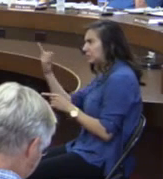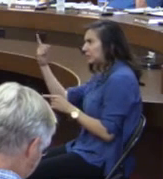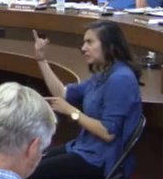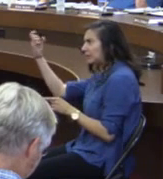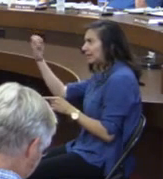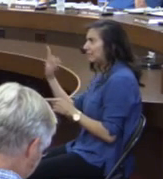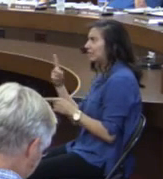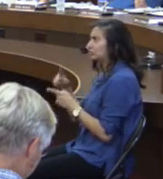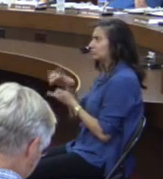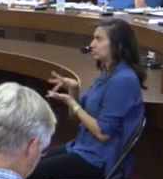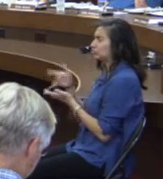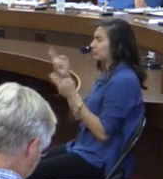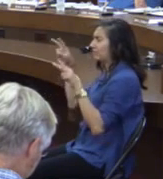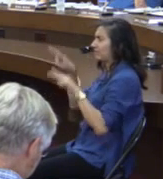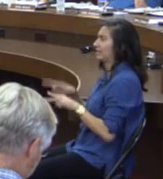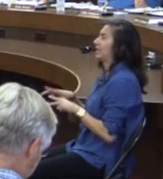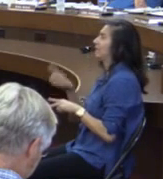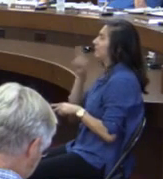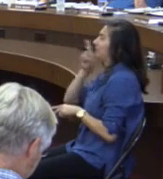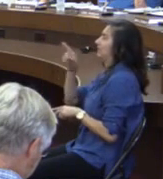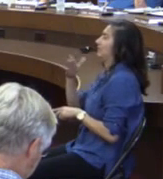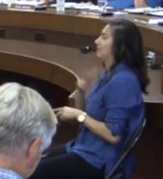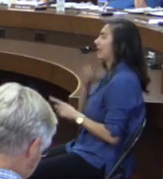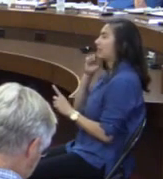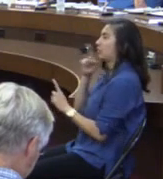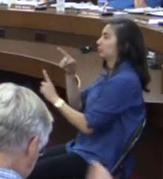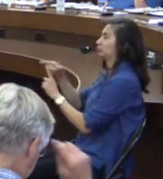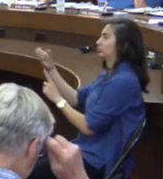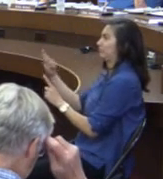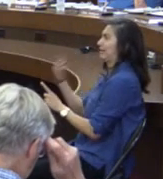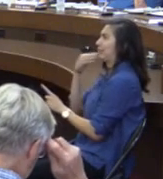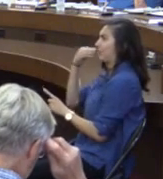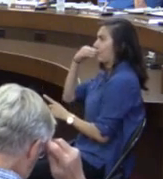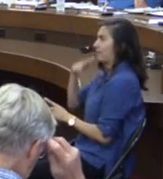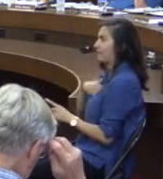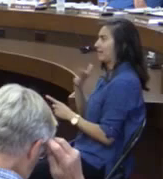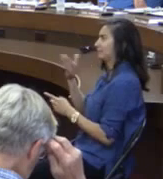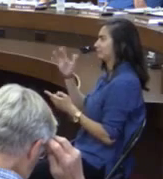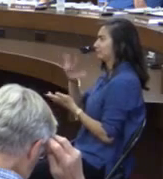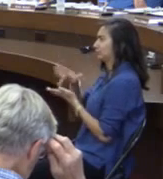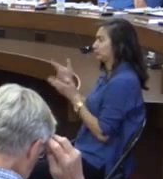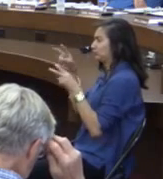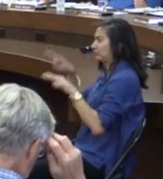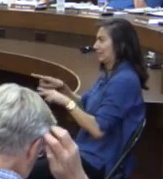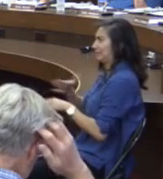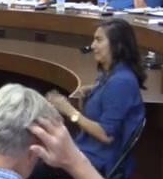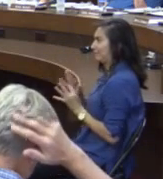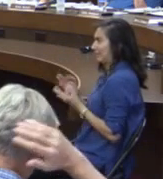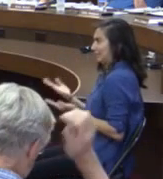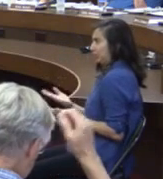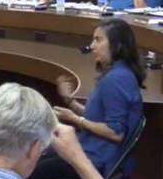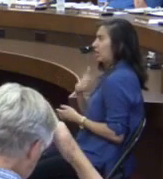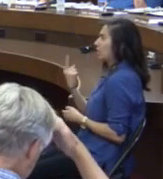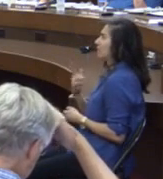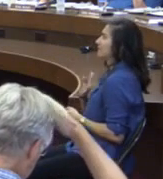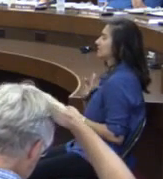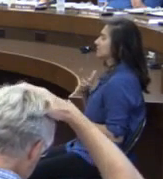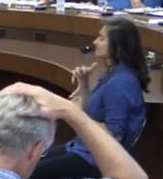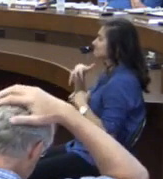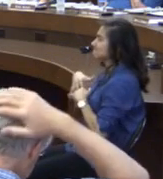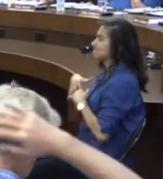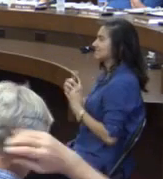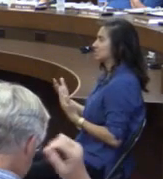would you come back to the Central Valley? And it was always my goal to come back to the Central Valley. This is where my family is, and I feel like there's a lot